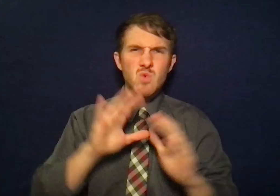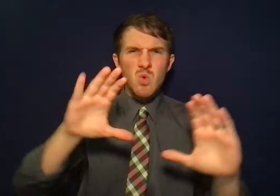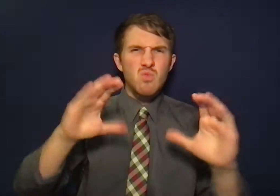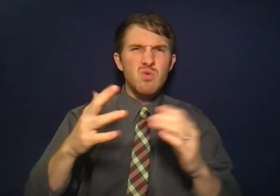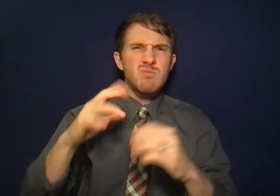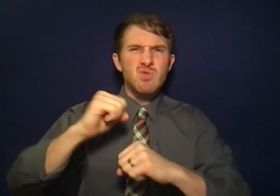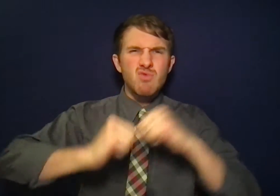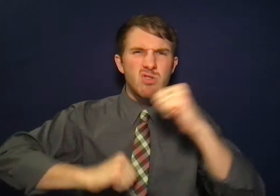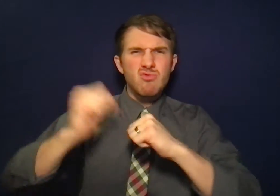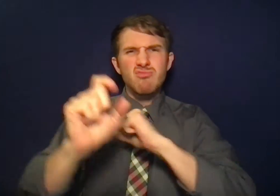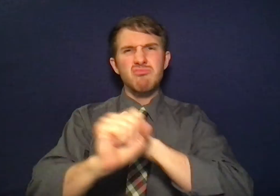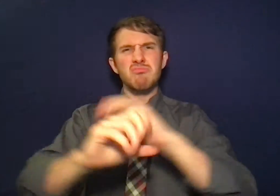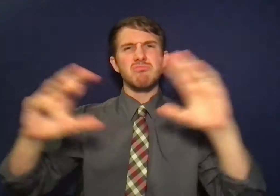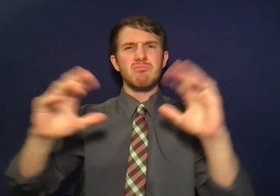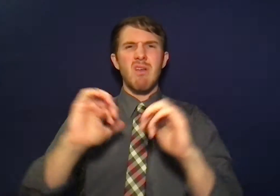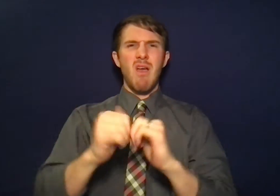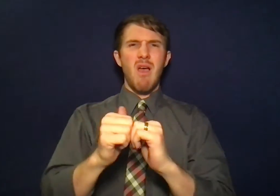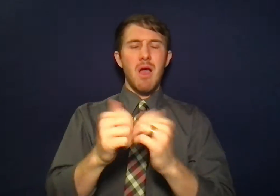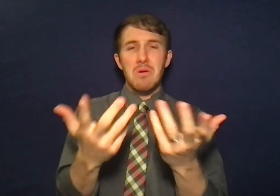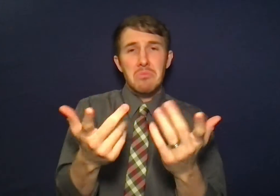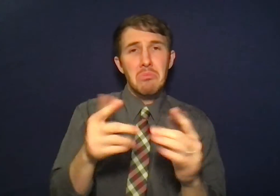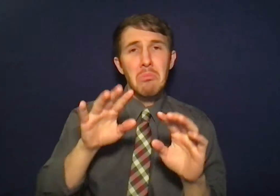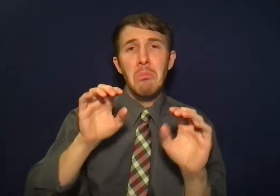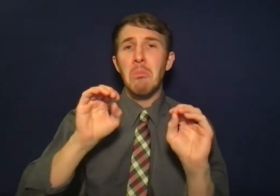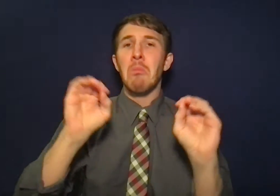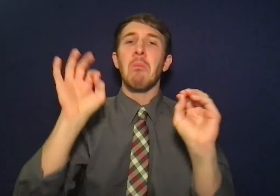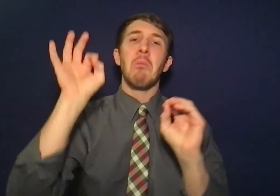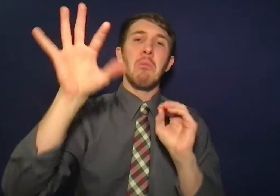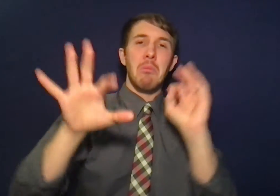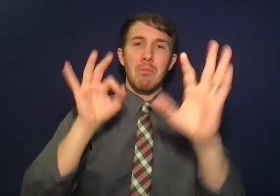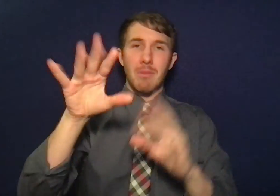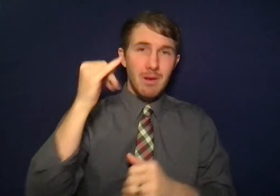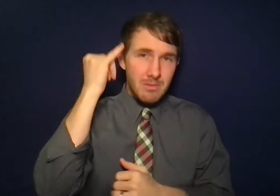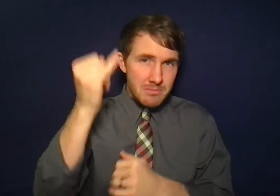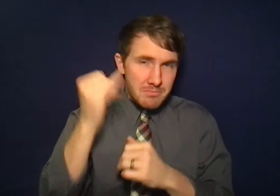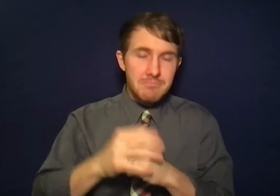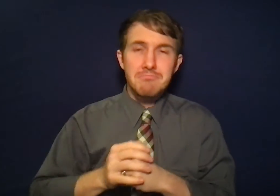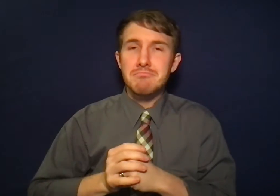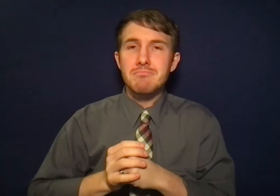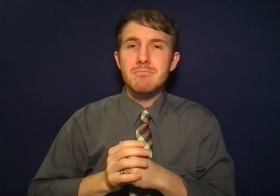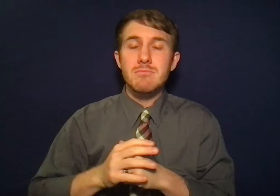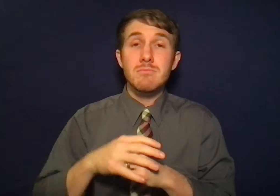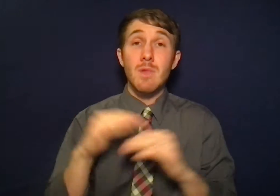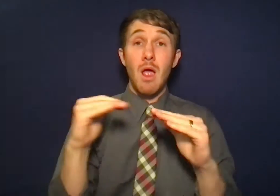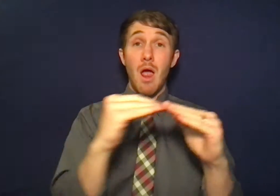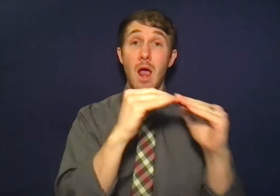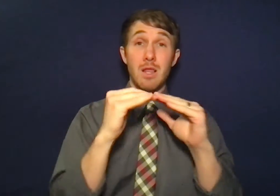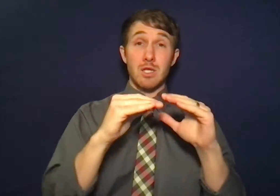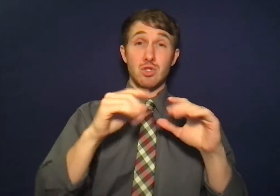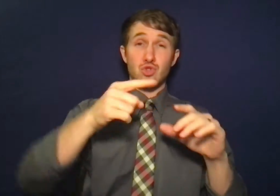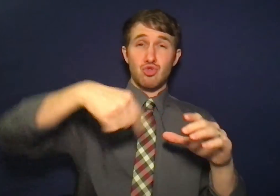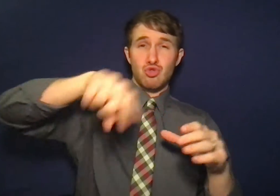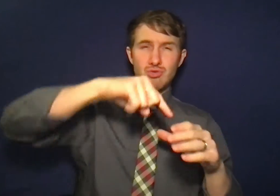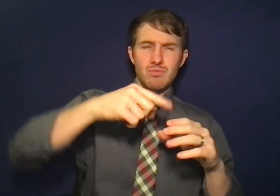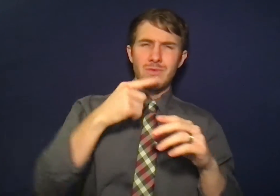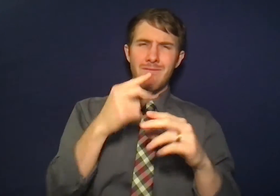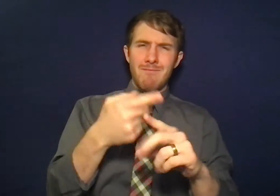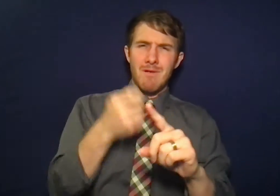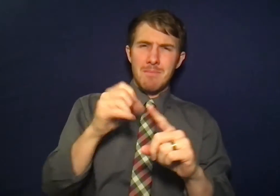How might your group decide to structure its meetings? Here are some ideas. Colleague circles